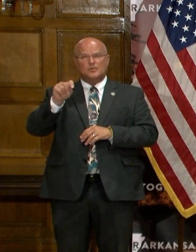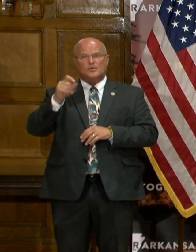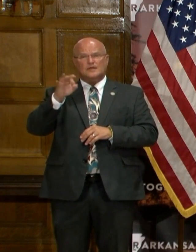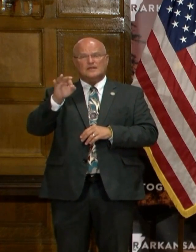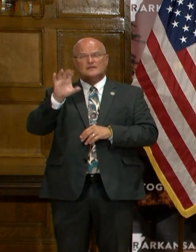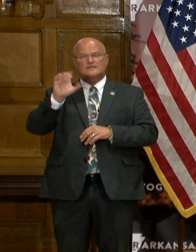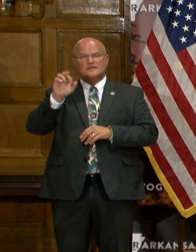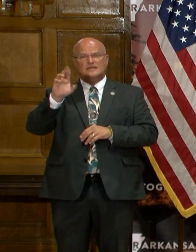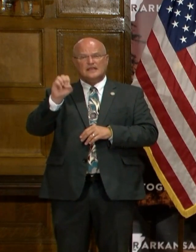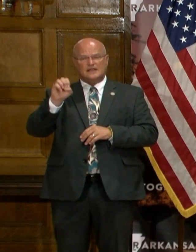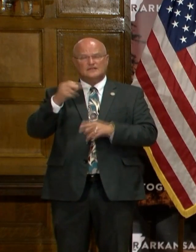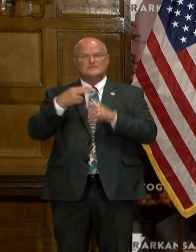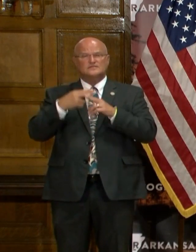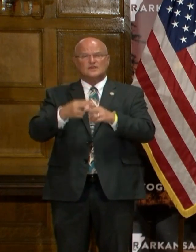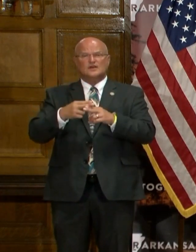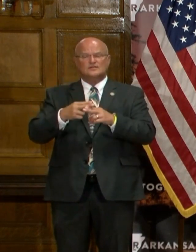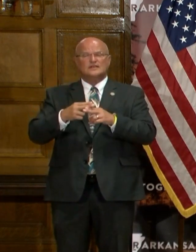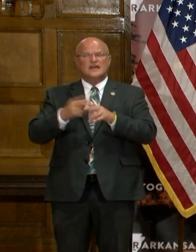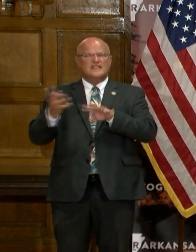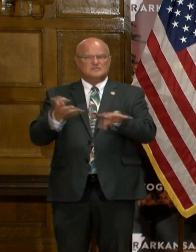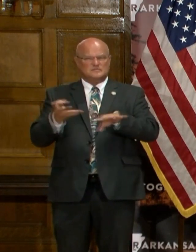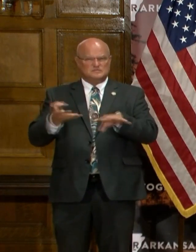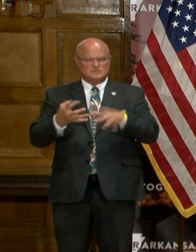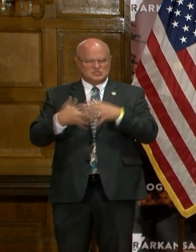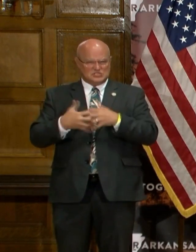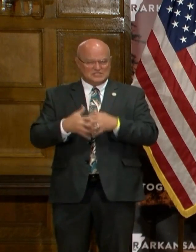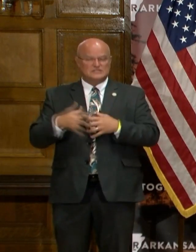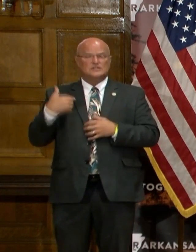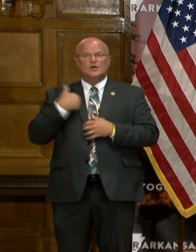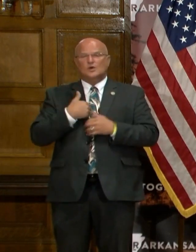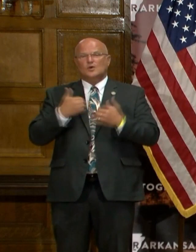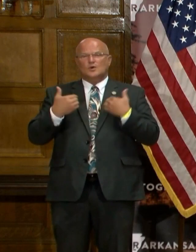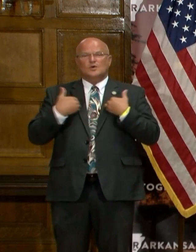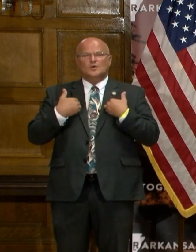the Veritor machines. We have